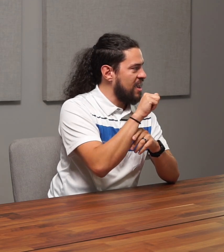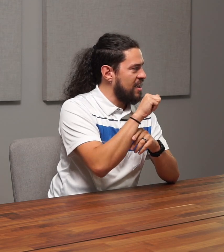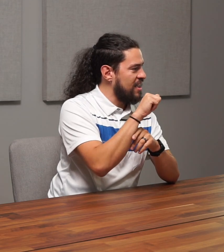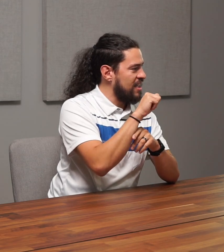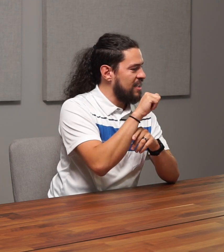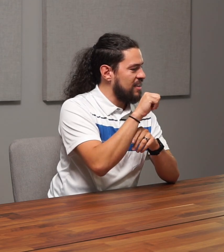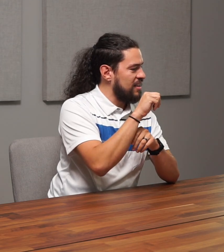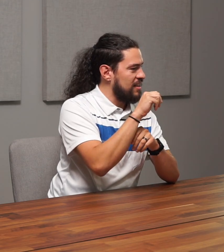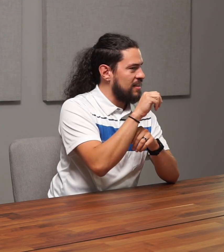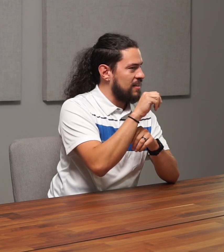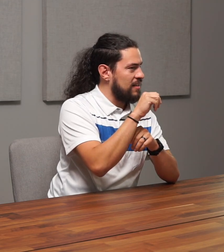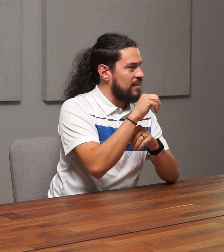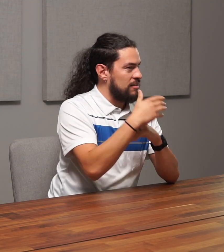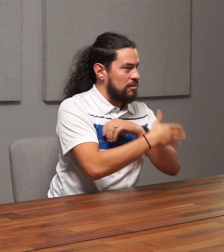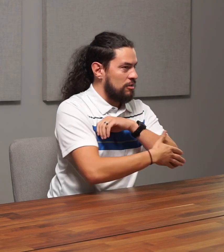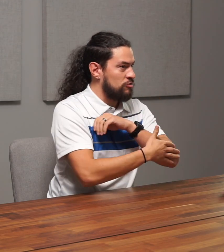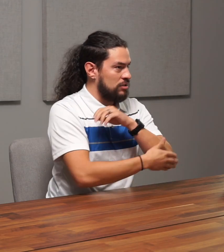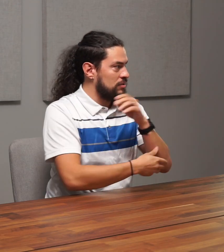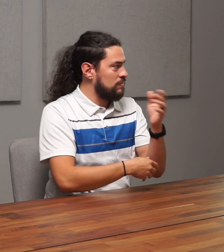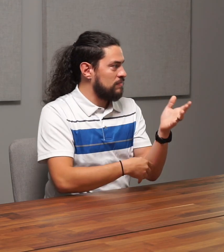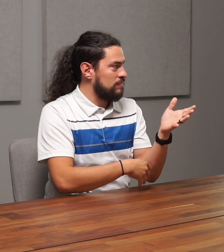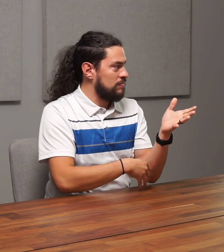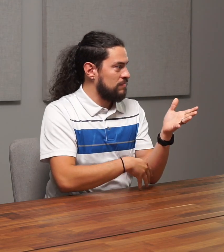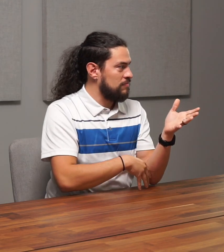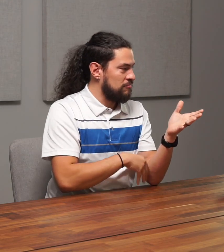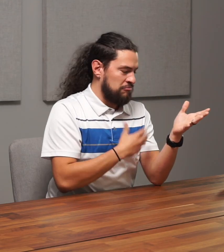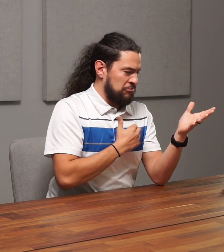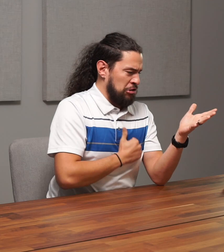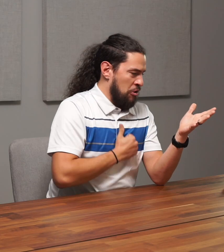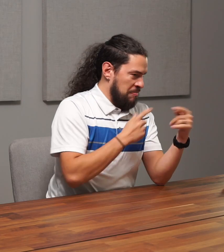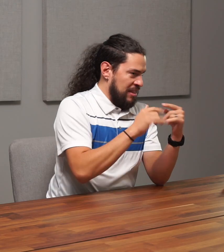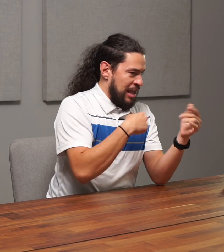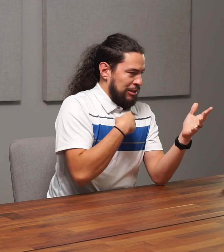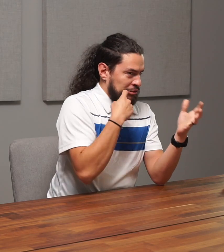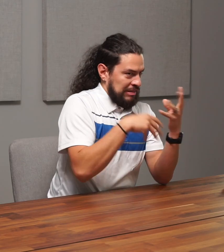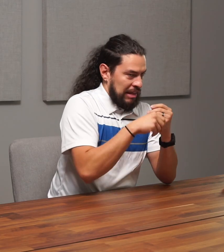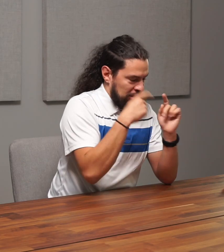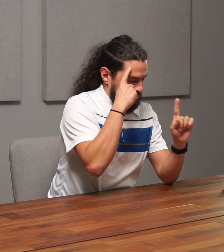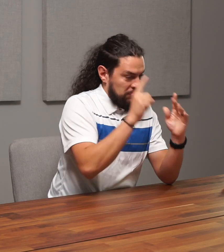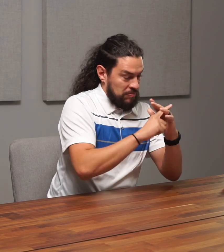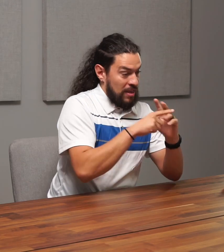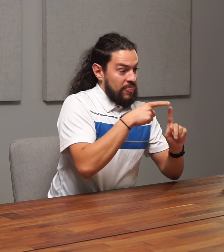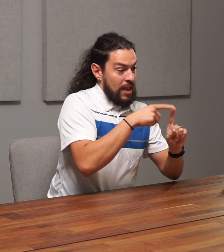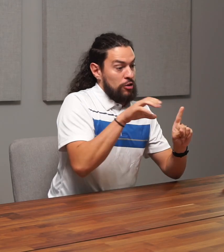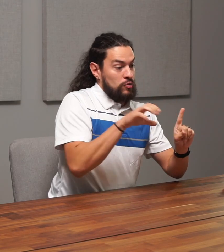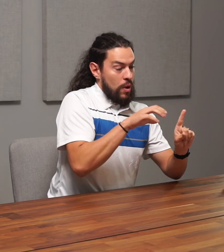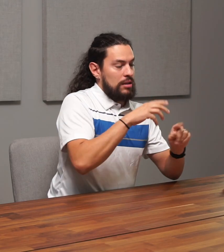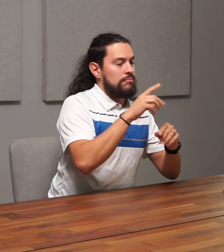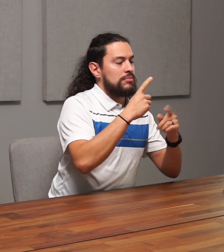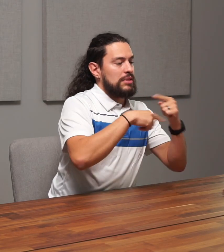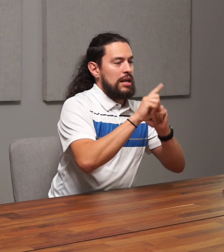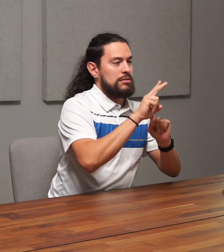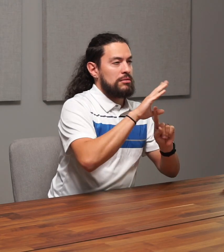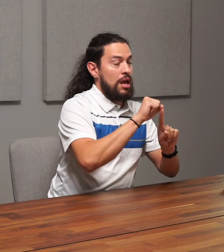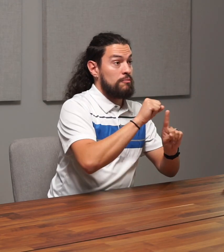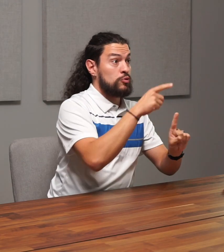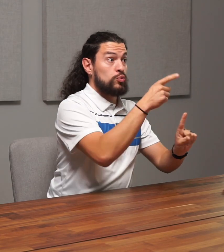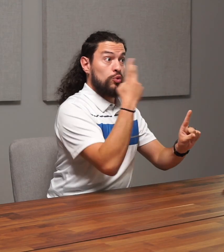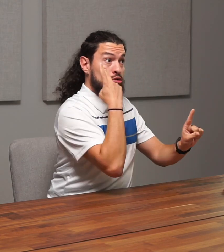stanzania excuse me this is my um my bad geography so they're